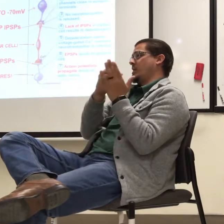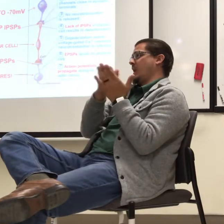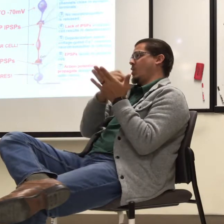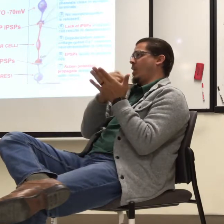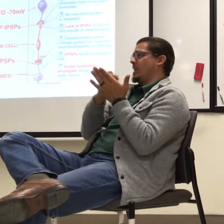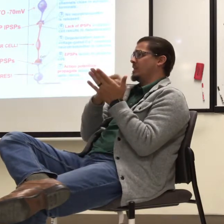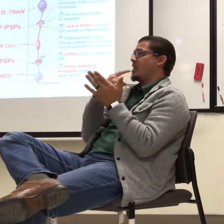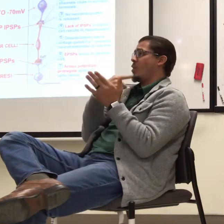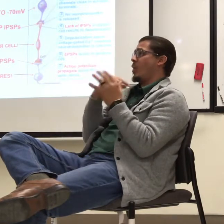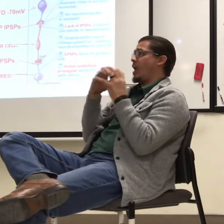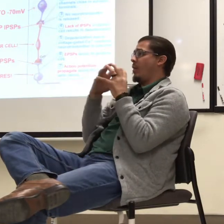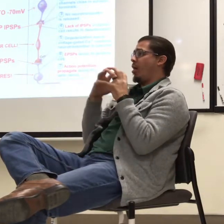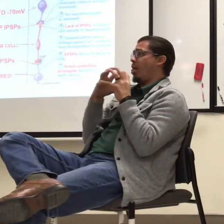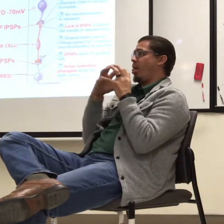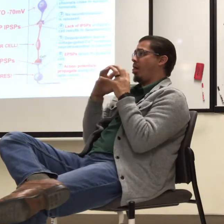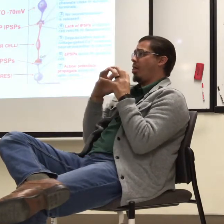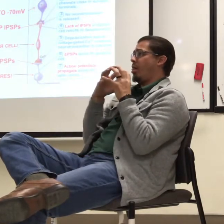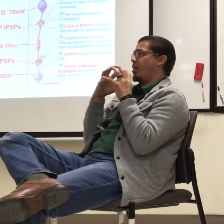red balls.